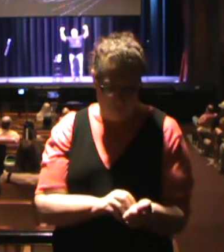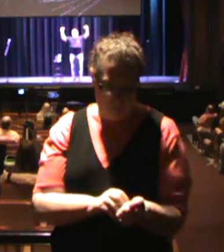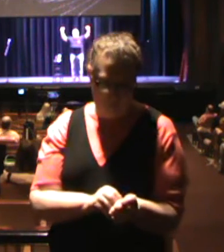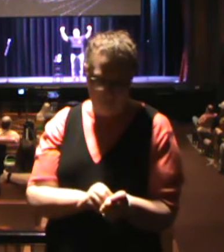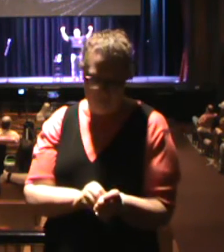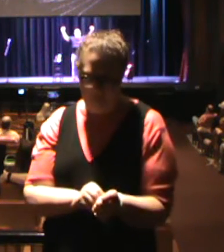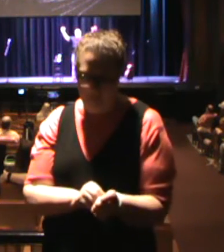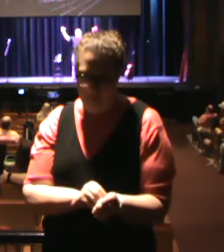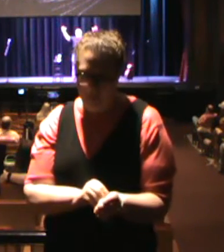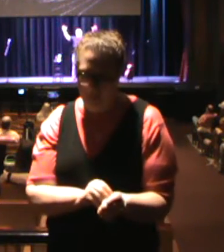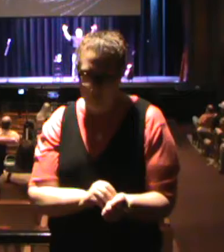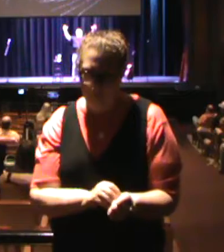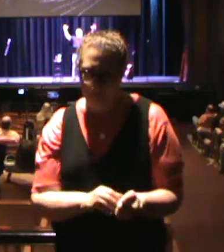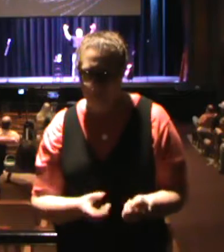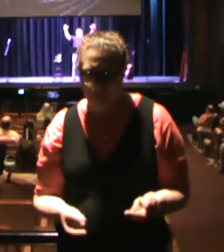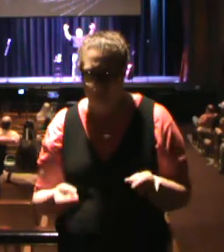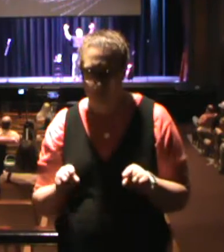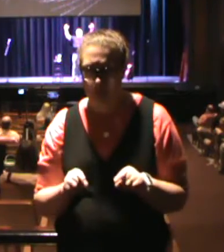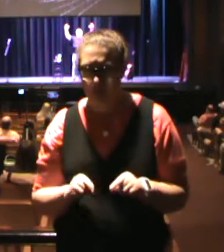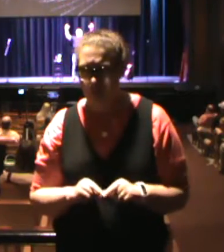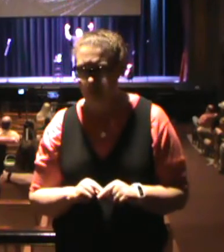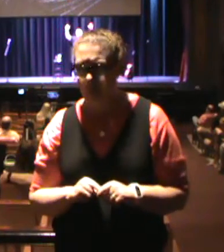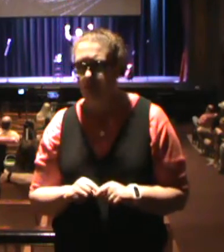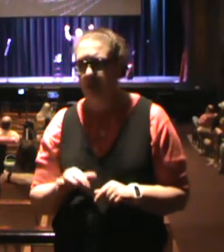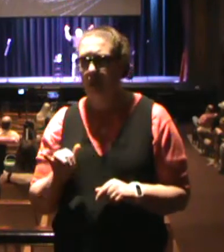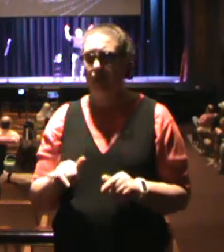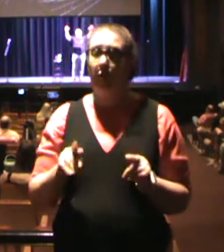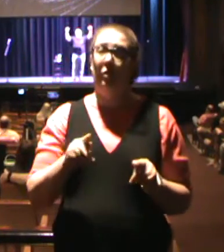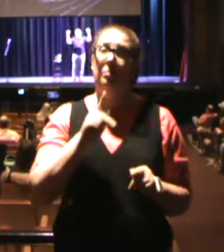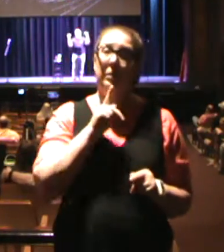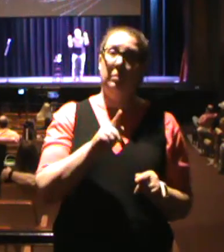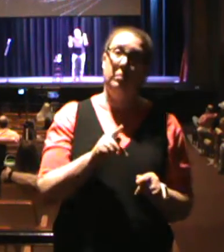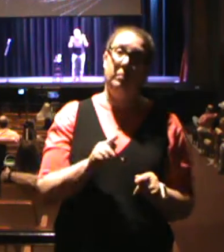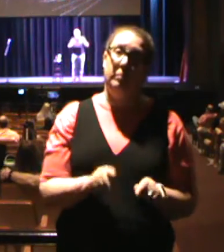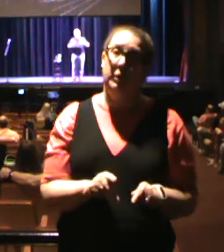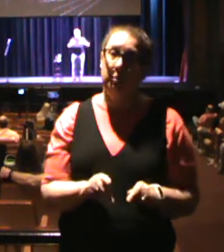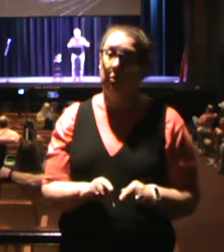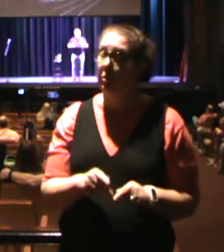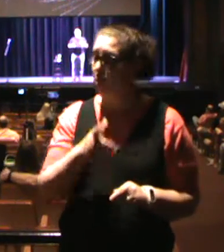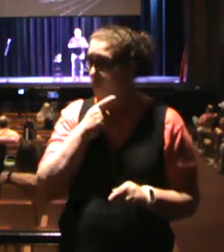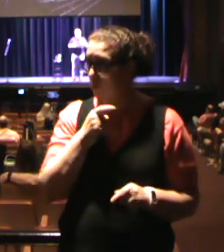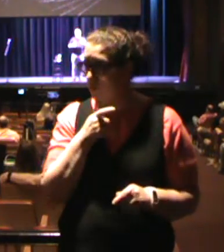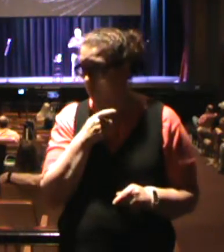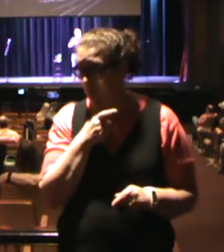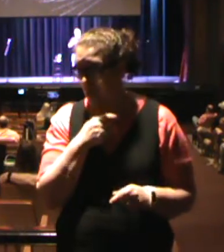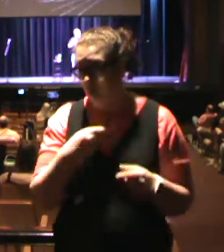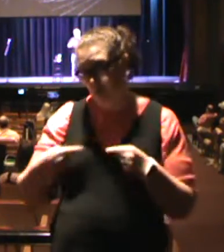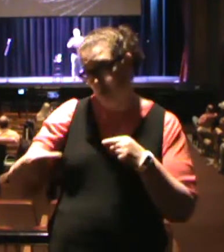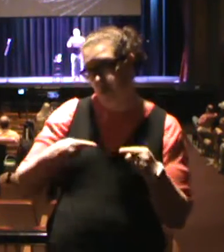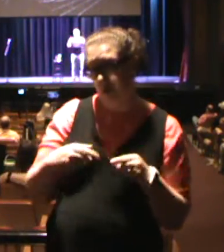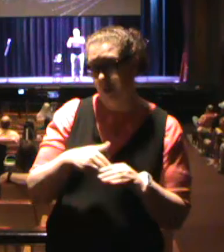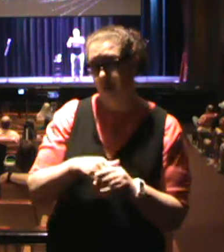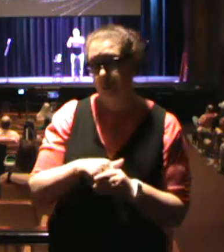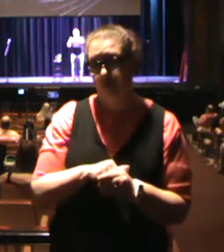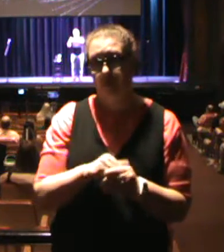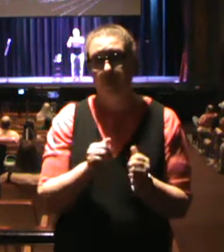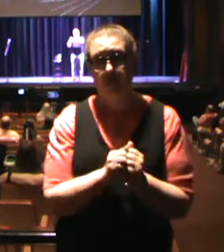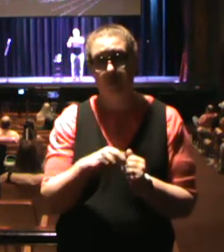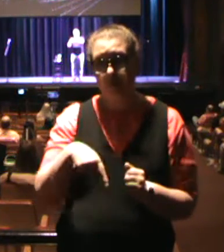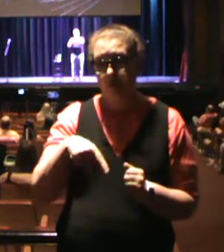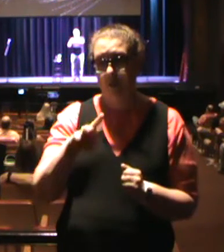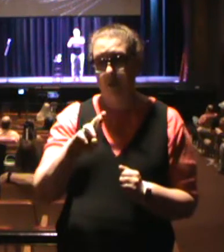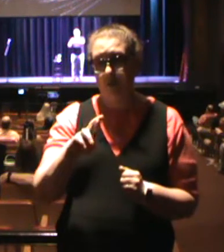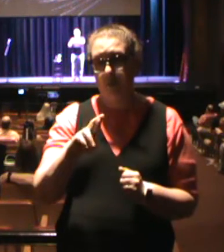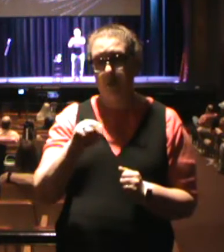pornography and other types of sin in their life. They get the software, and I literally, a lot of them choose me to literally give